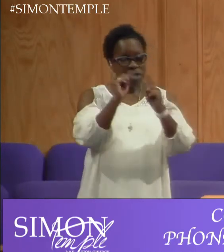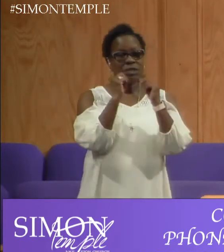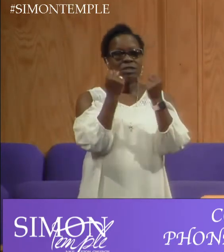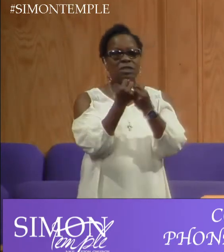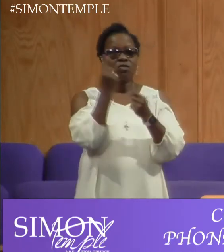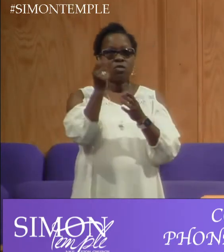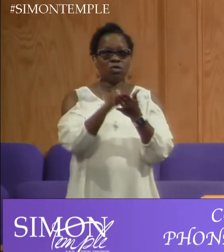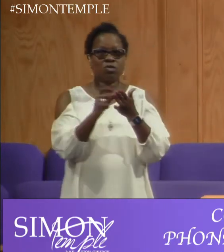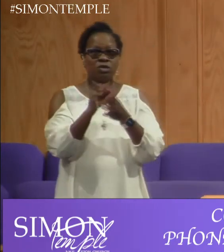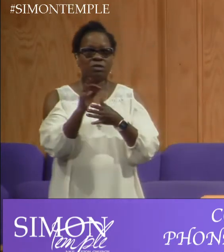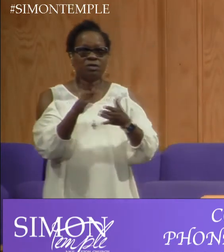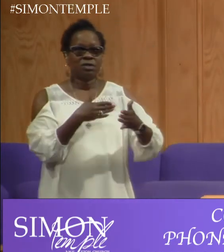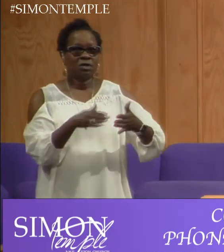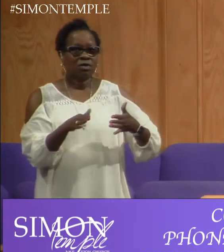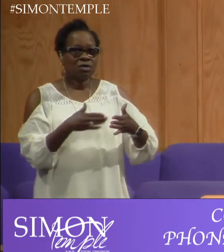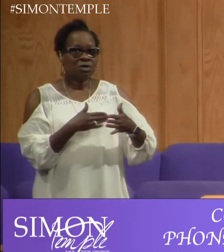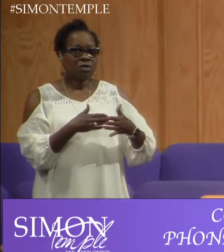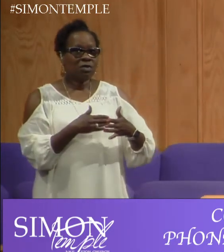song.